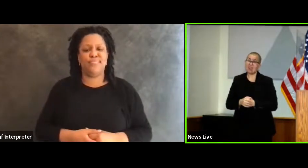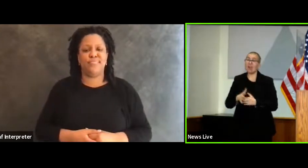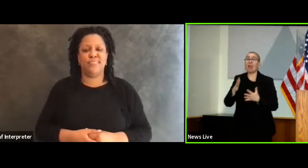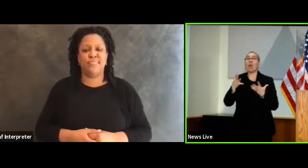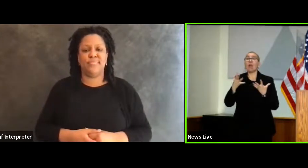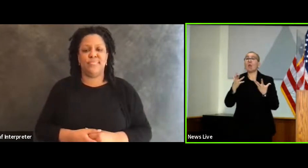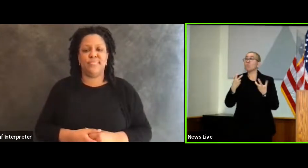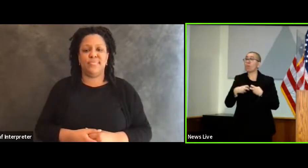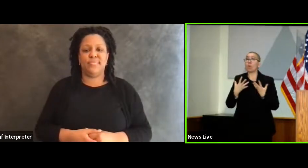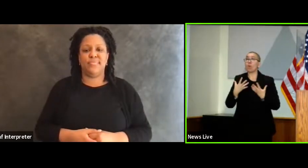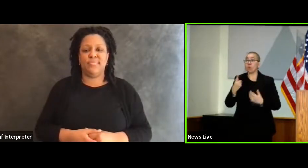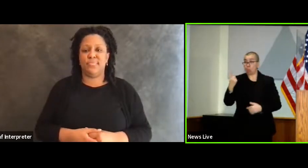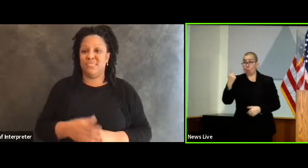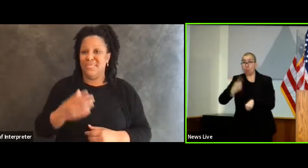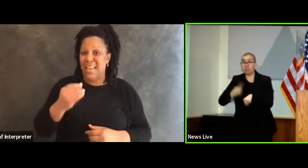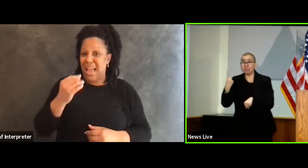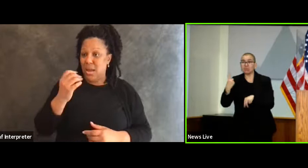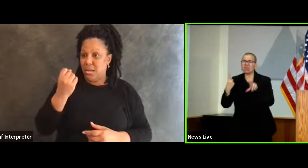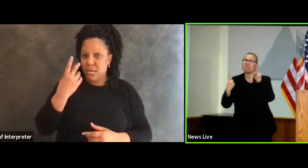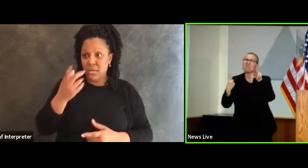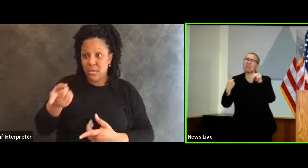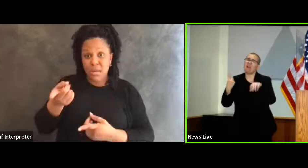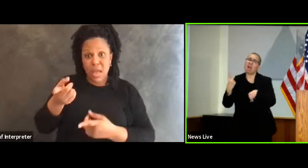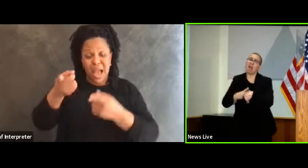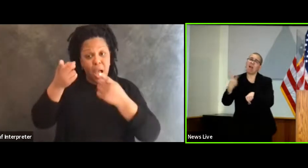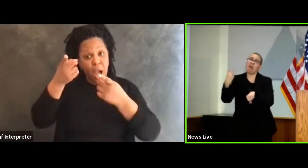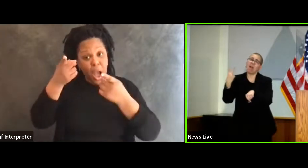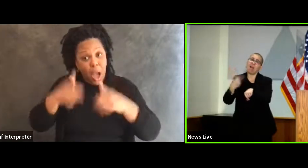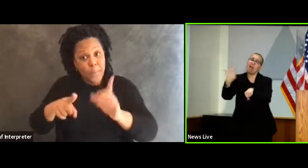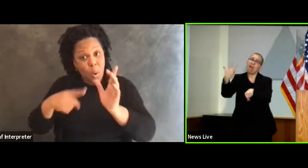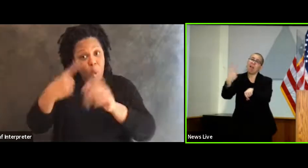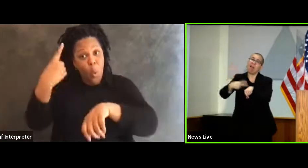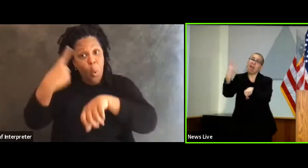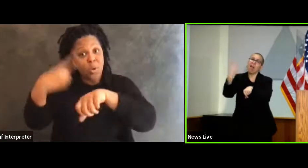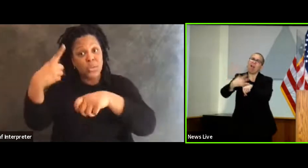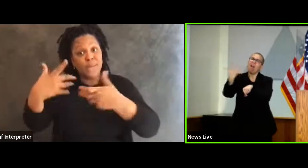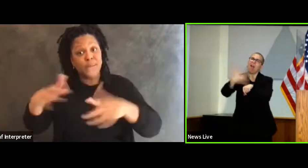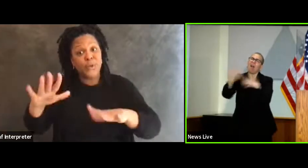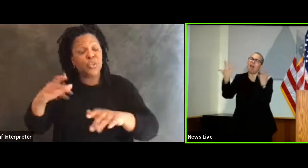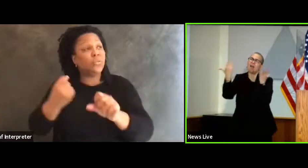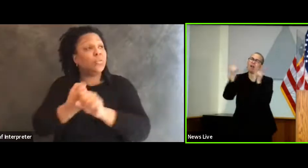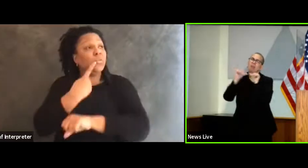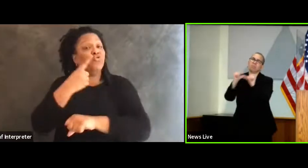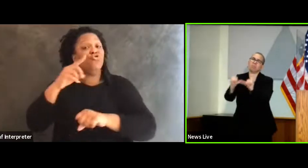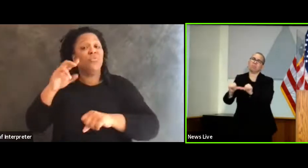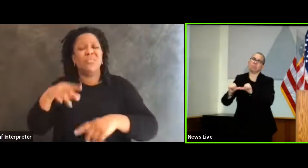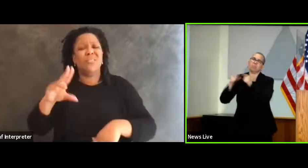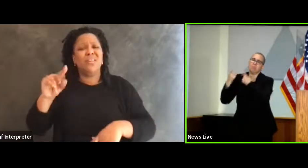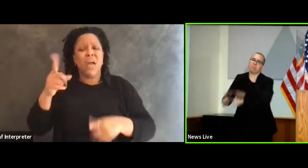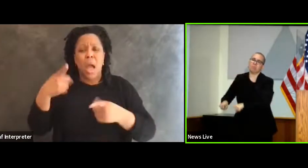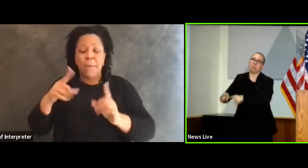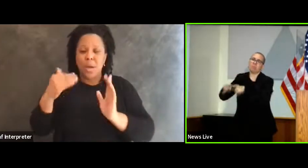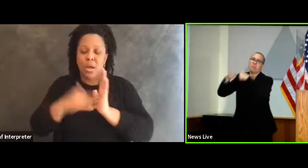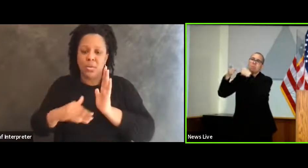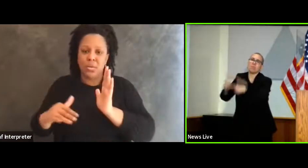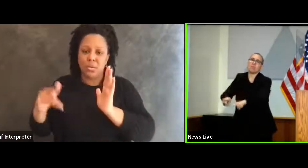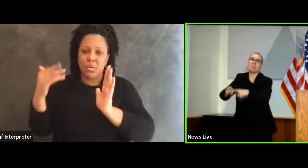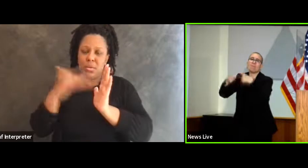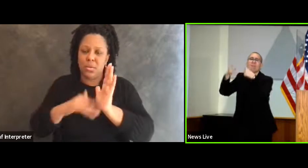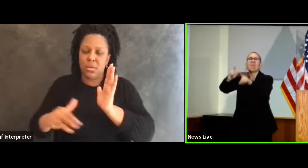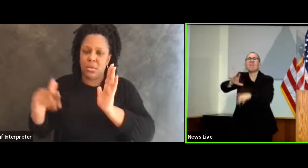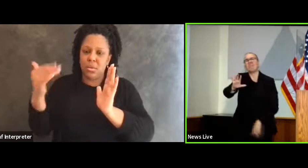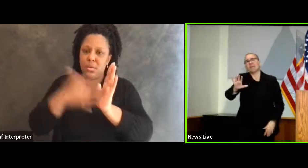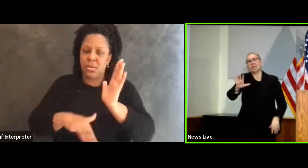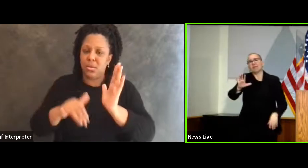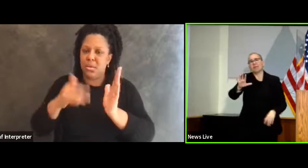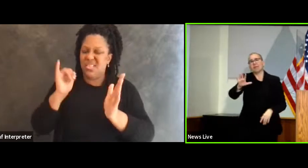and over and over again, I think answers the question for us as a people. And the only thing we've